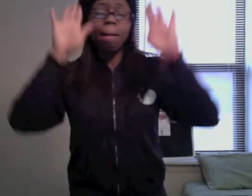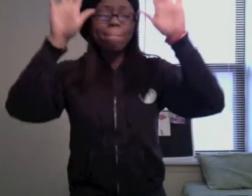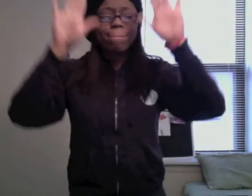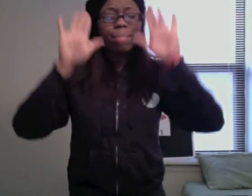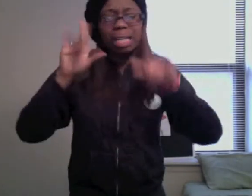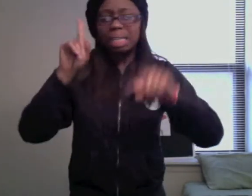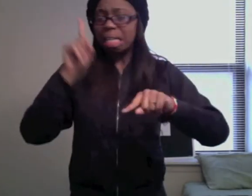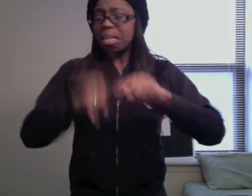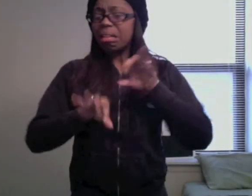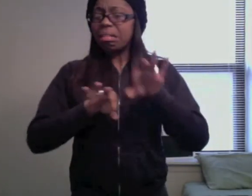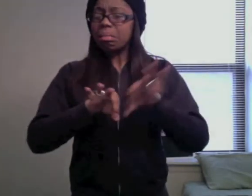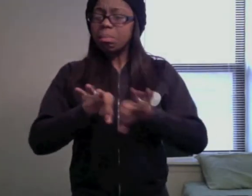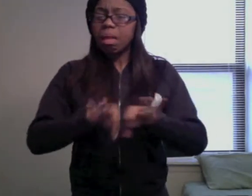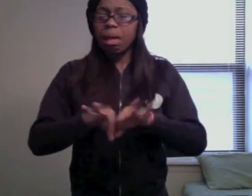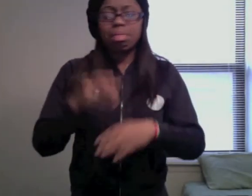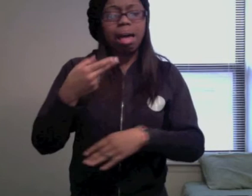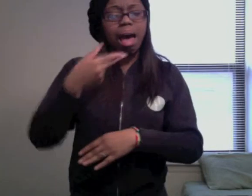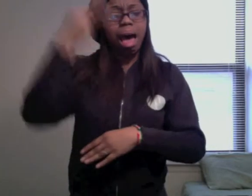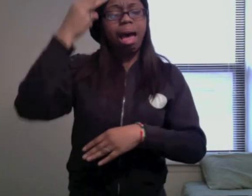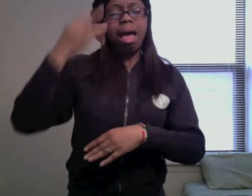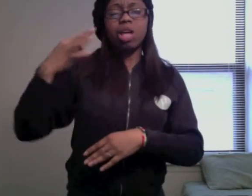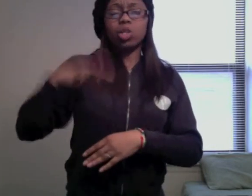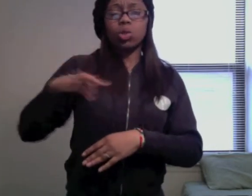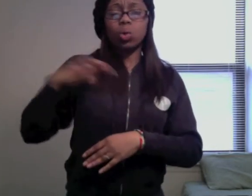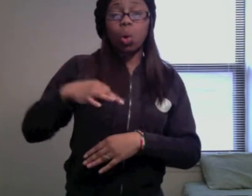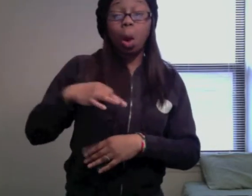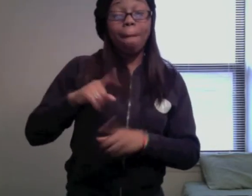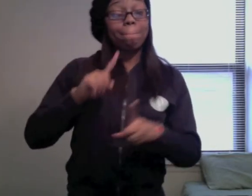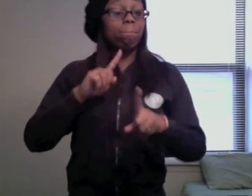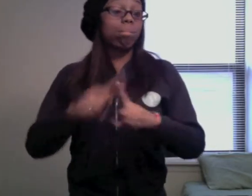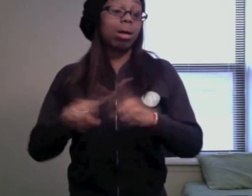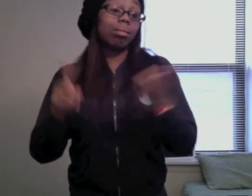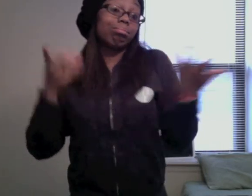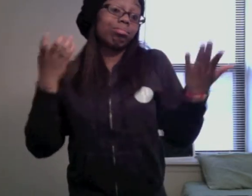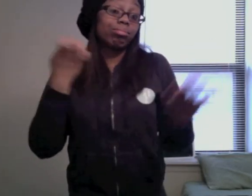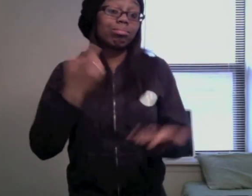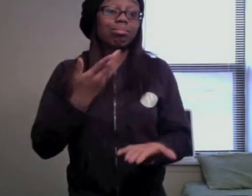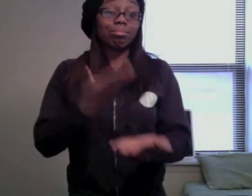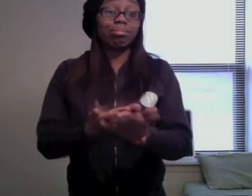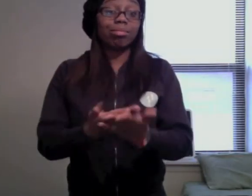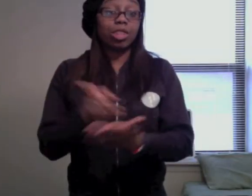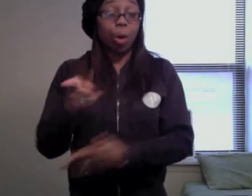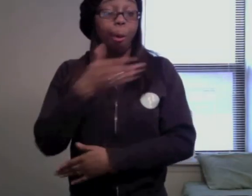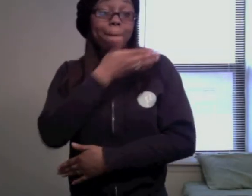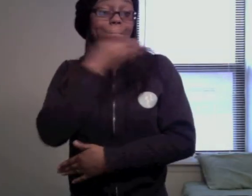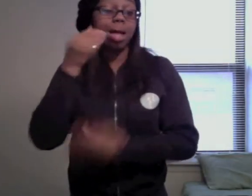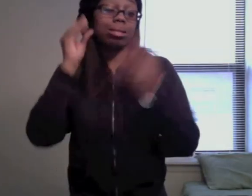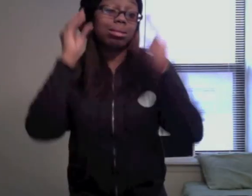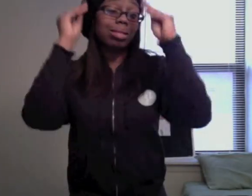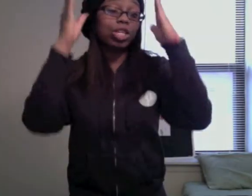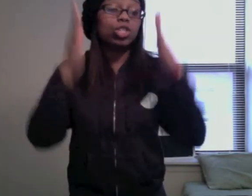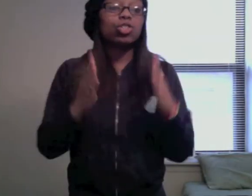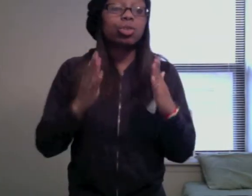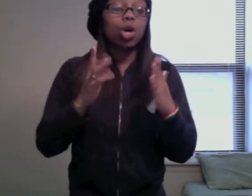scores only by the fact that they were, after all, the best teachers. Well, then the researchers informed